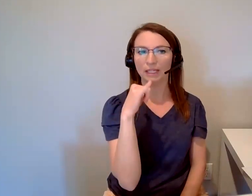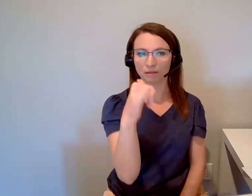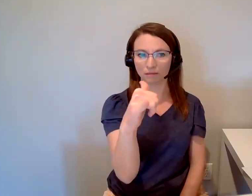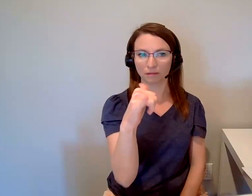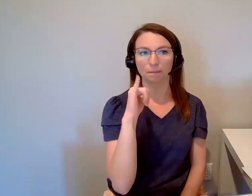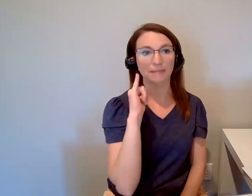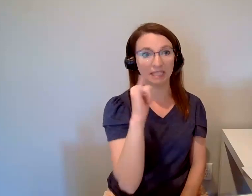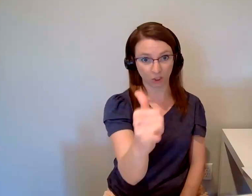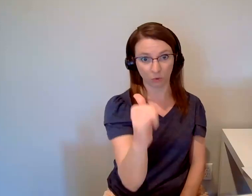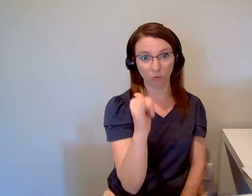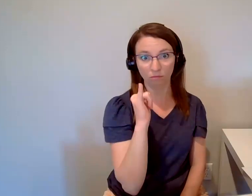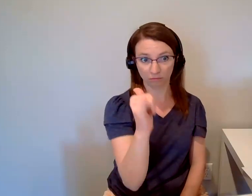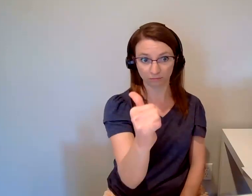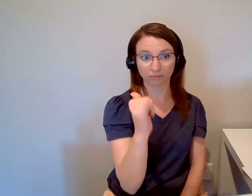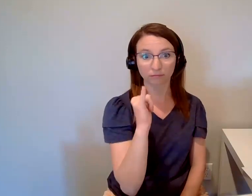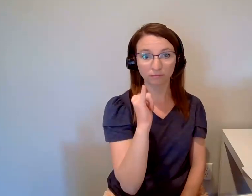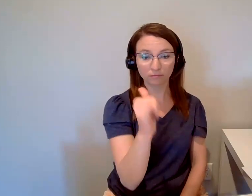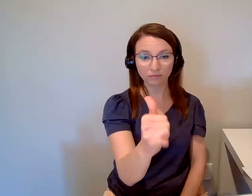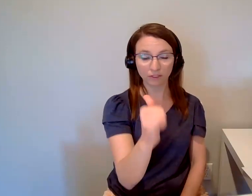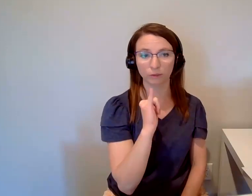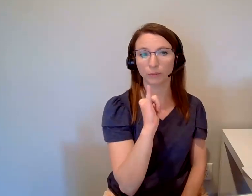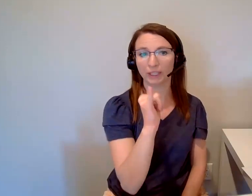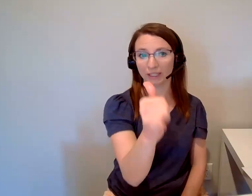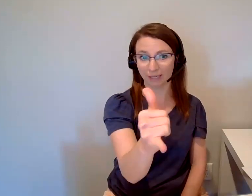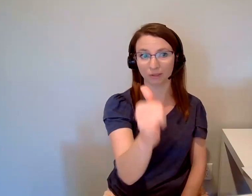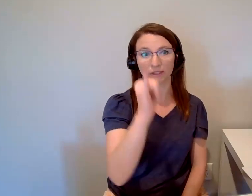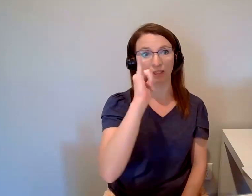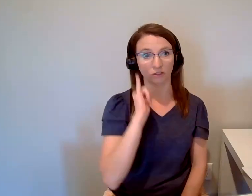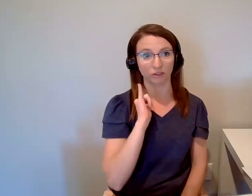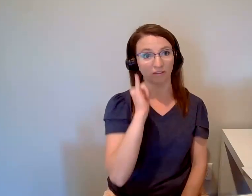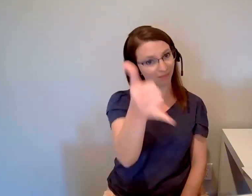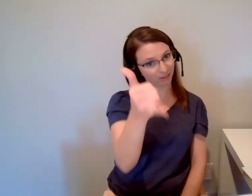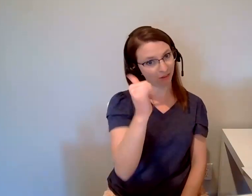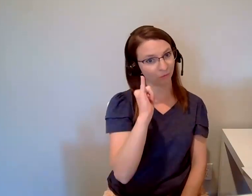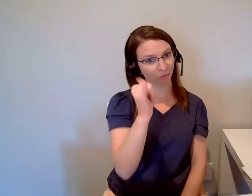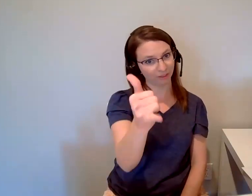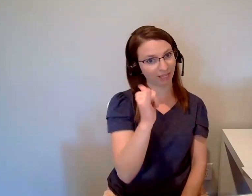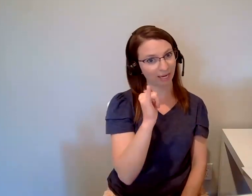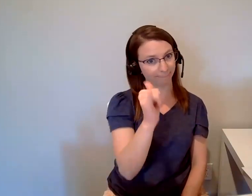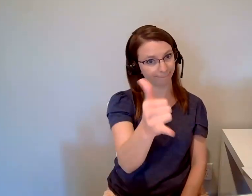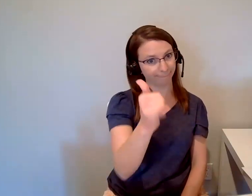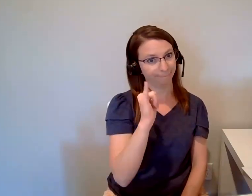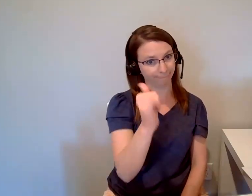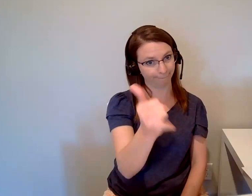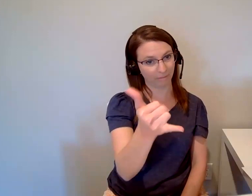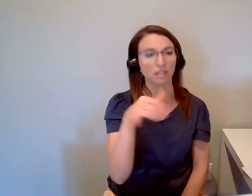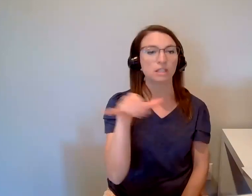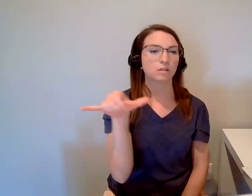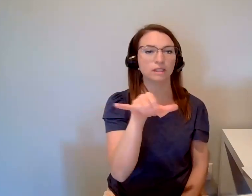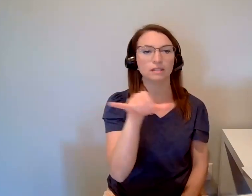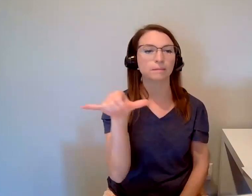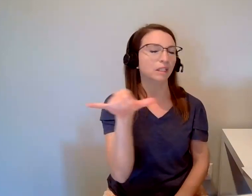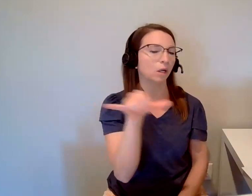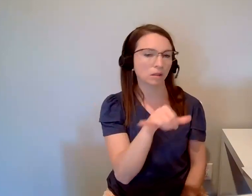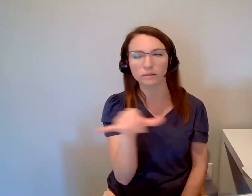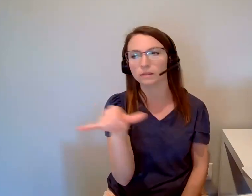it's me too. You're pointing at that person and yourself. Me too. We're the same. Okay. So this can be